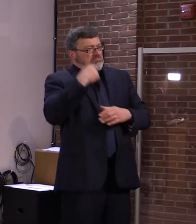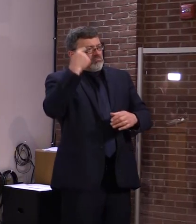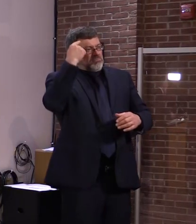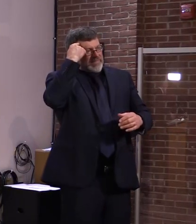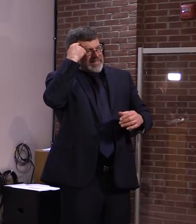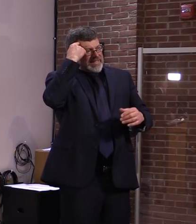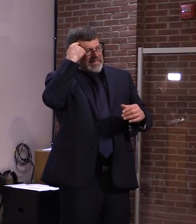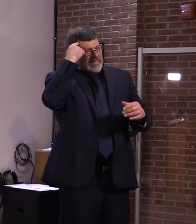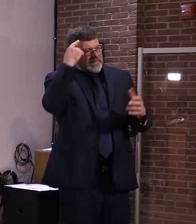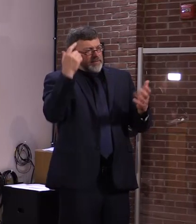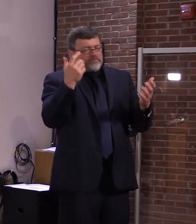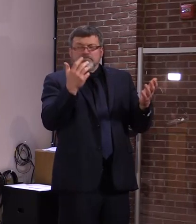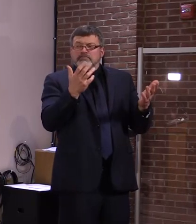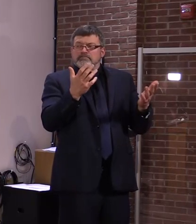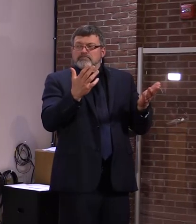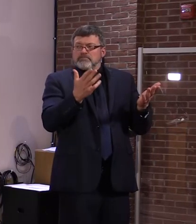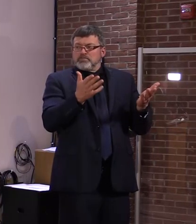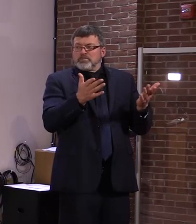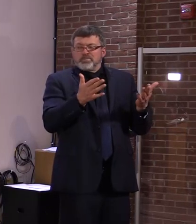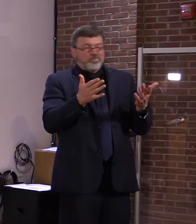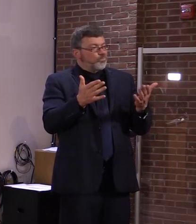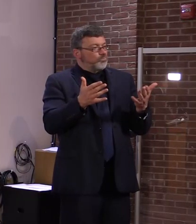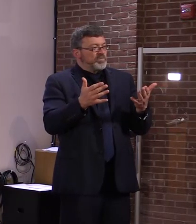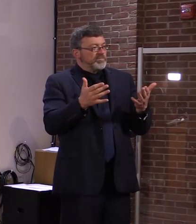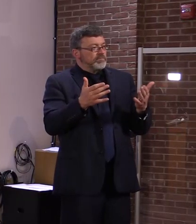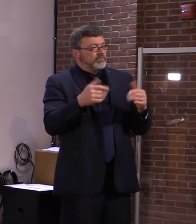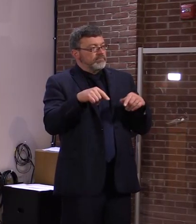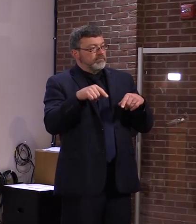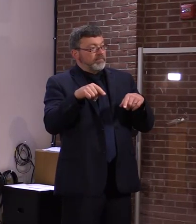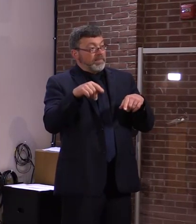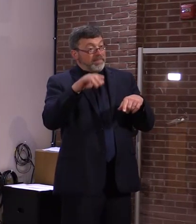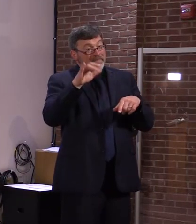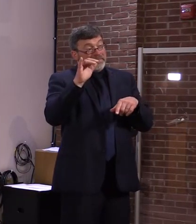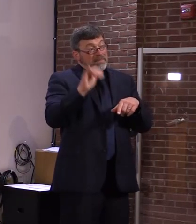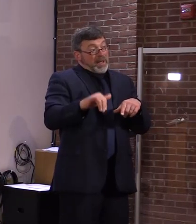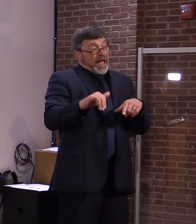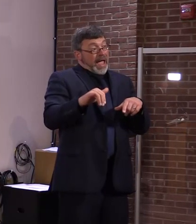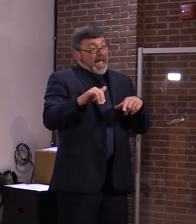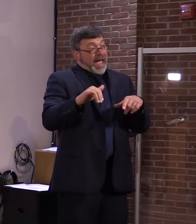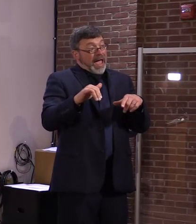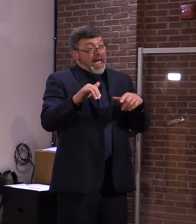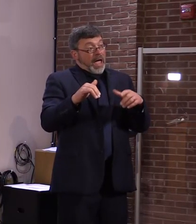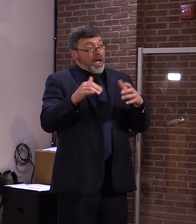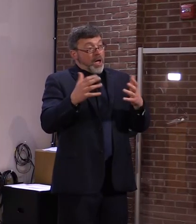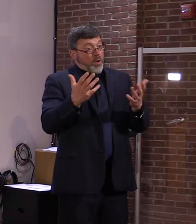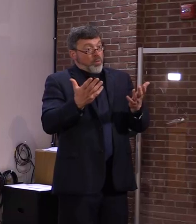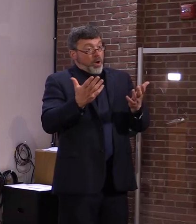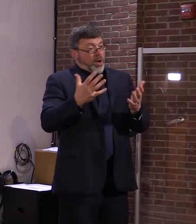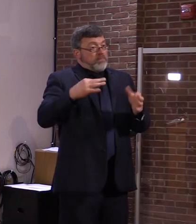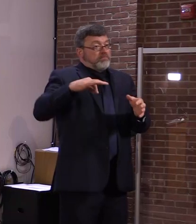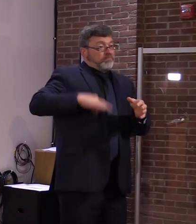this could be beneficial to the breweries. We just don't want to, I want to make sure that there's not